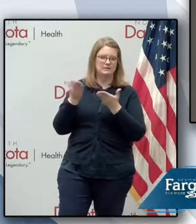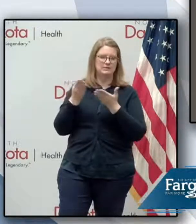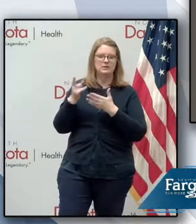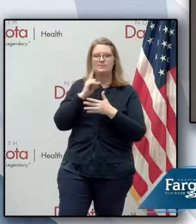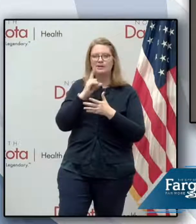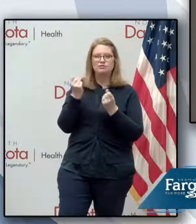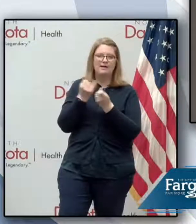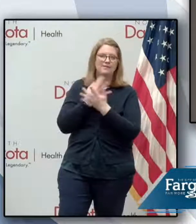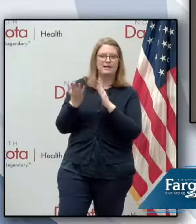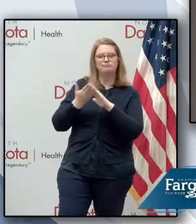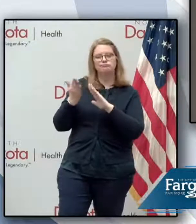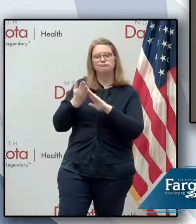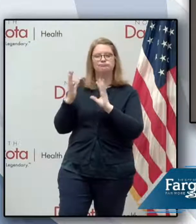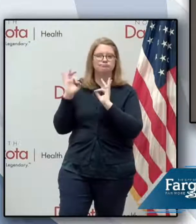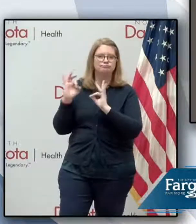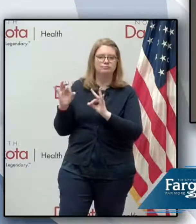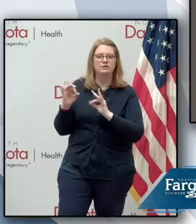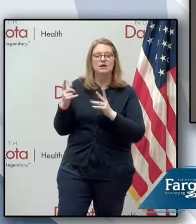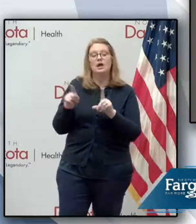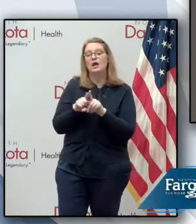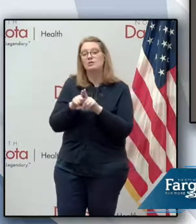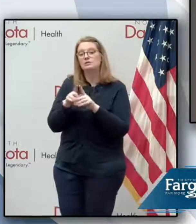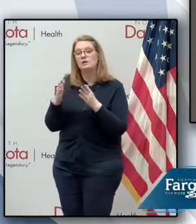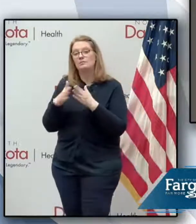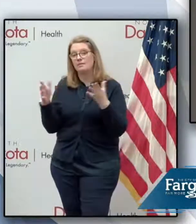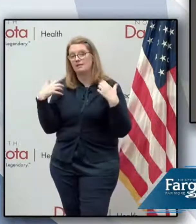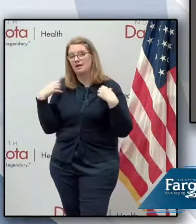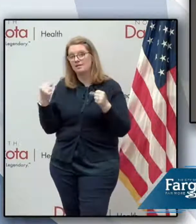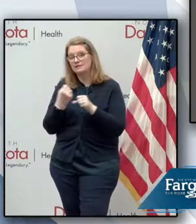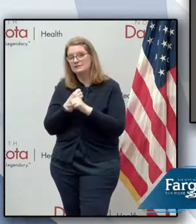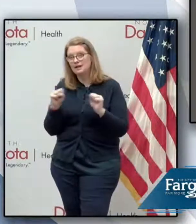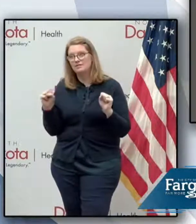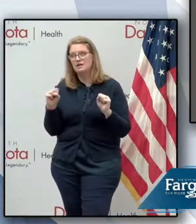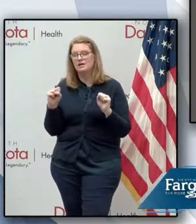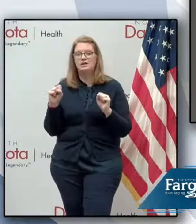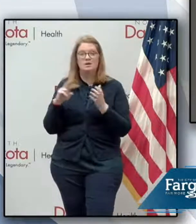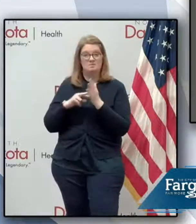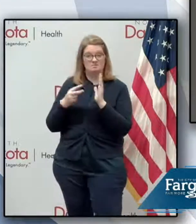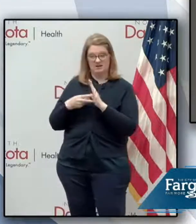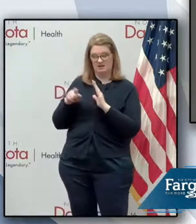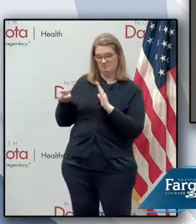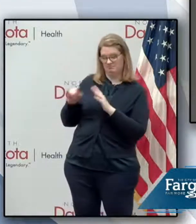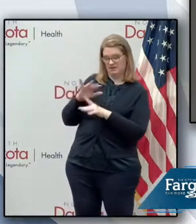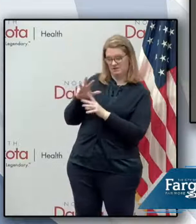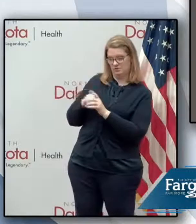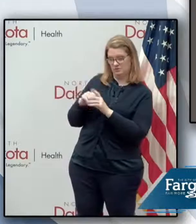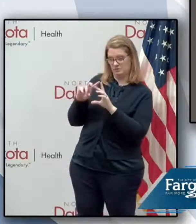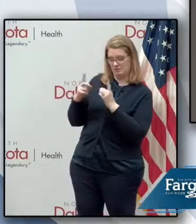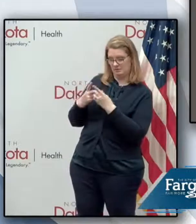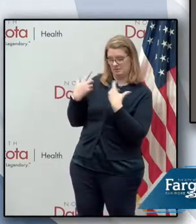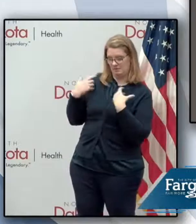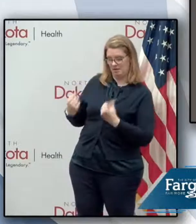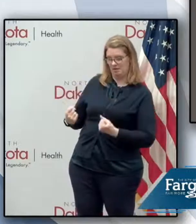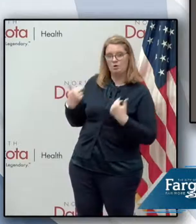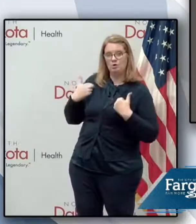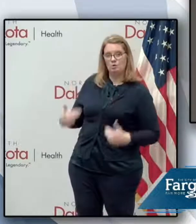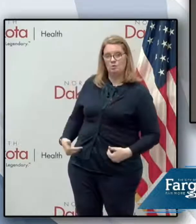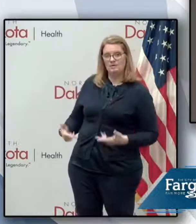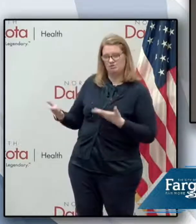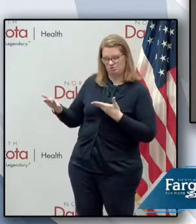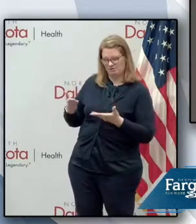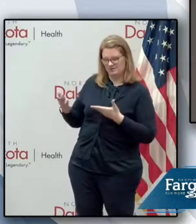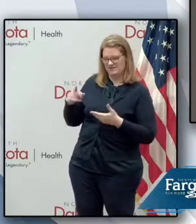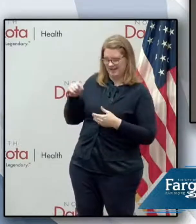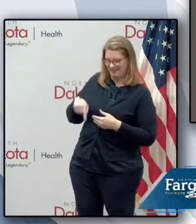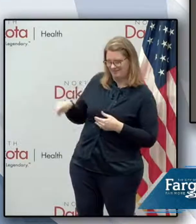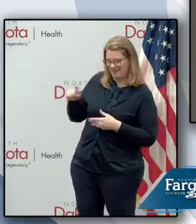upper right-hand corner, public health and safety, that includes everything with the Department of Health and Human Services and everything we're doing on